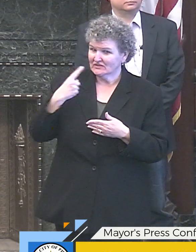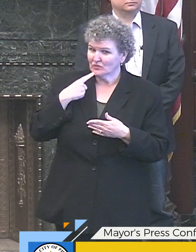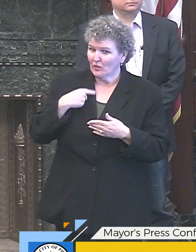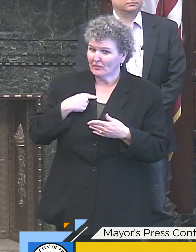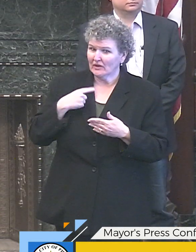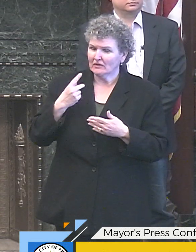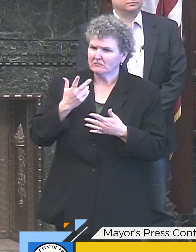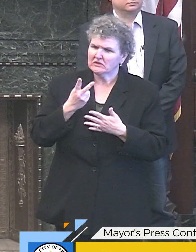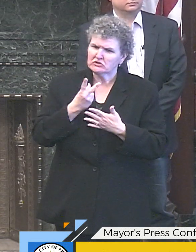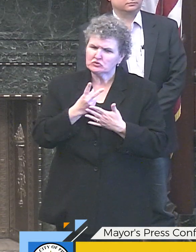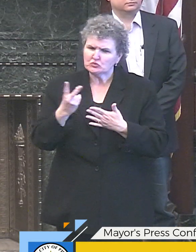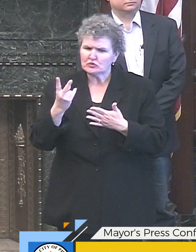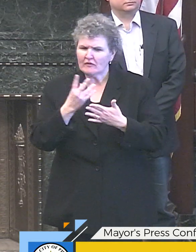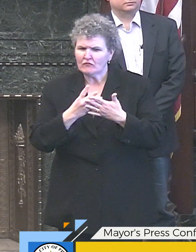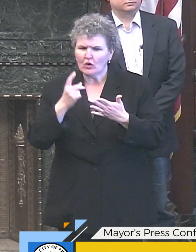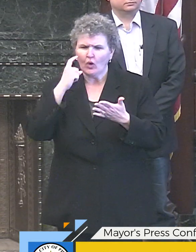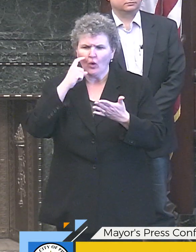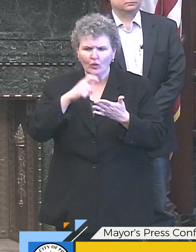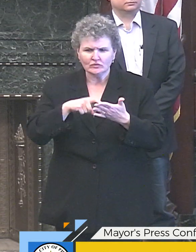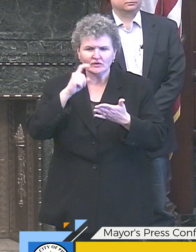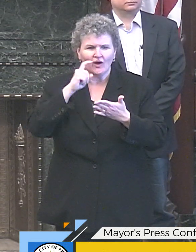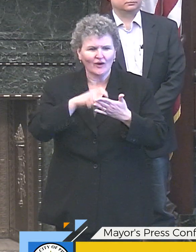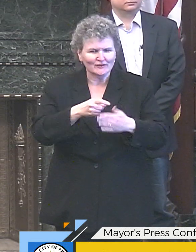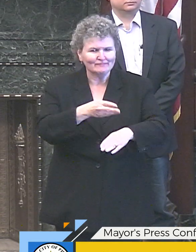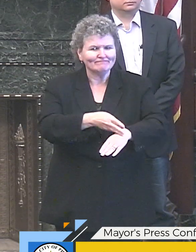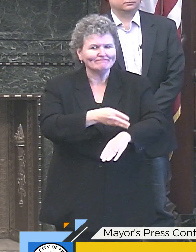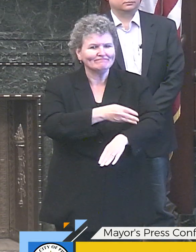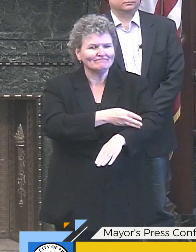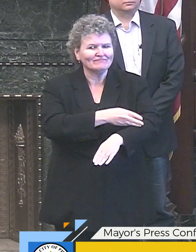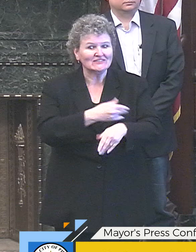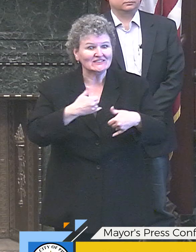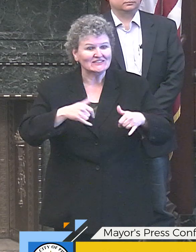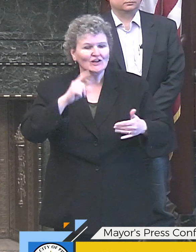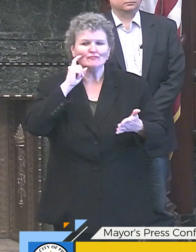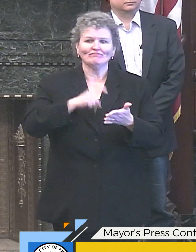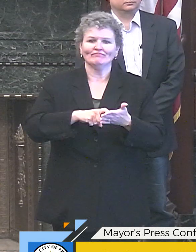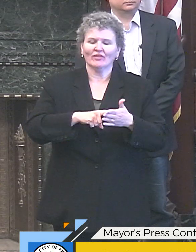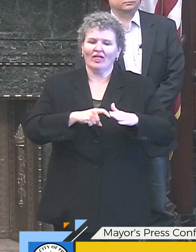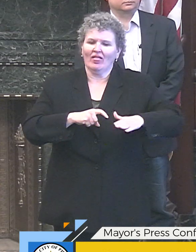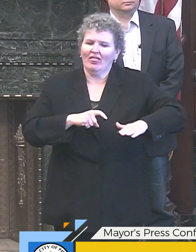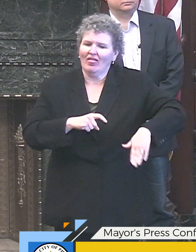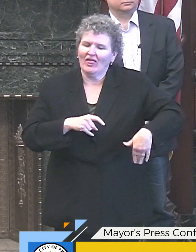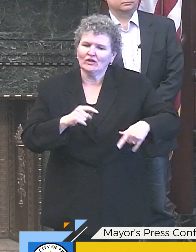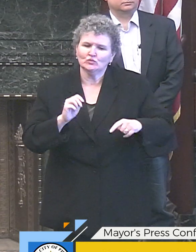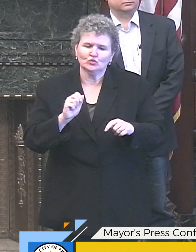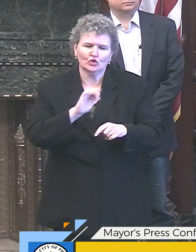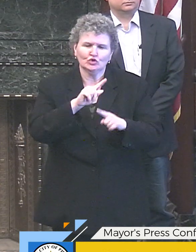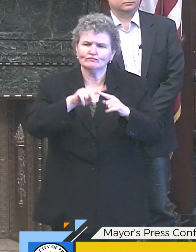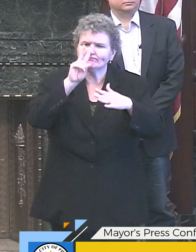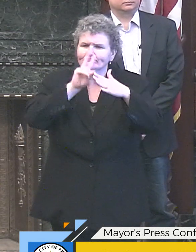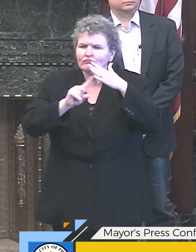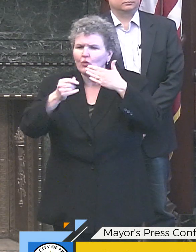then. So I think it's too early to say for sure now. Remember, there's a delay between when the infection starts